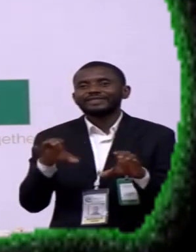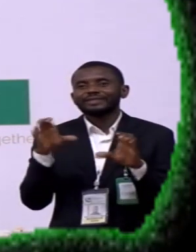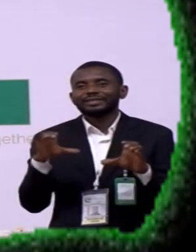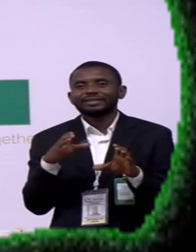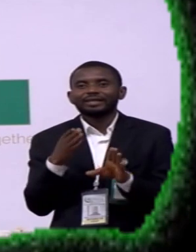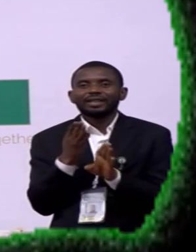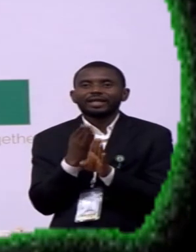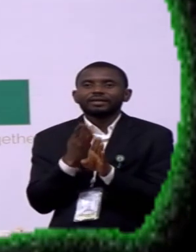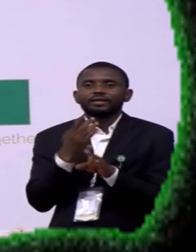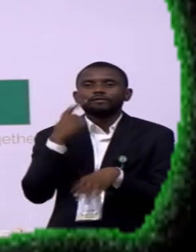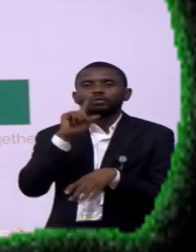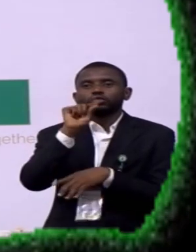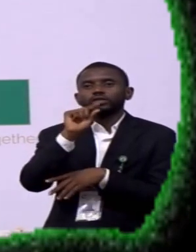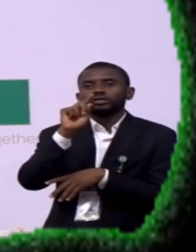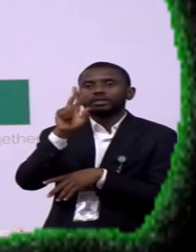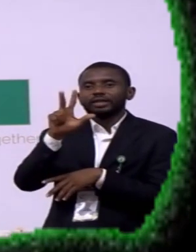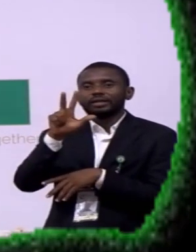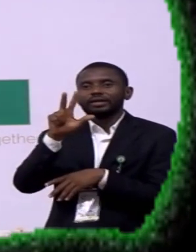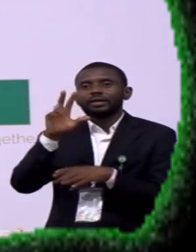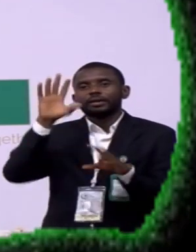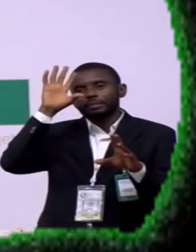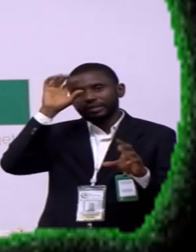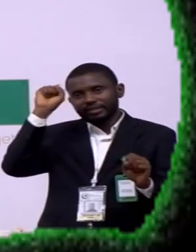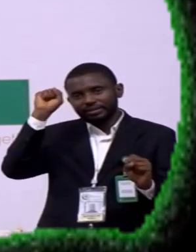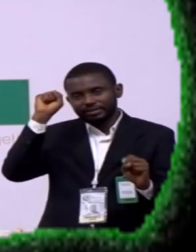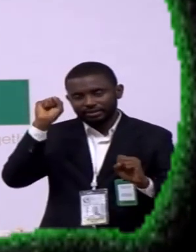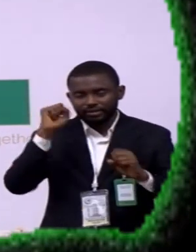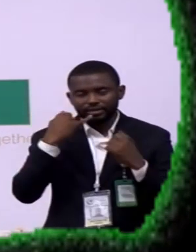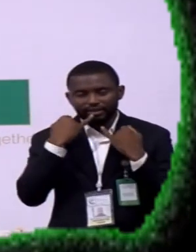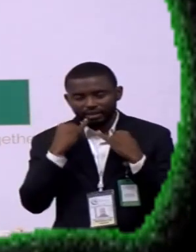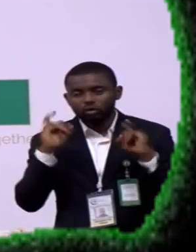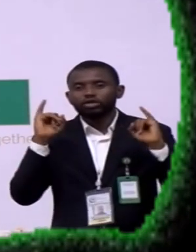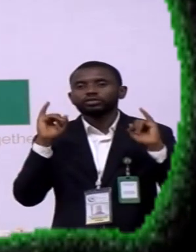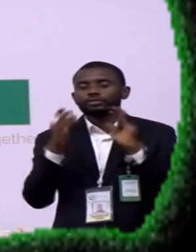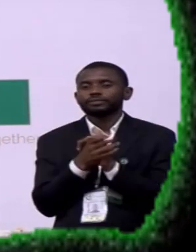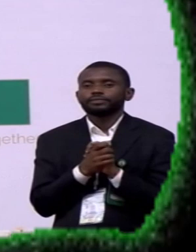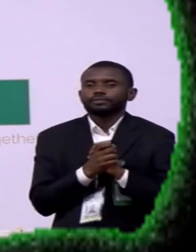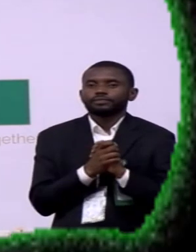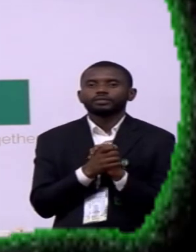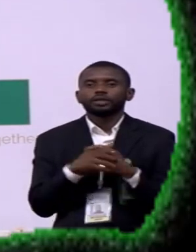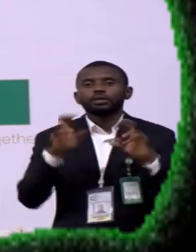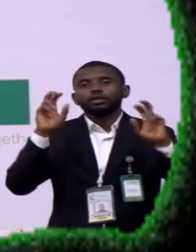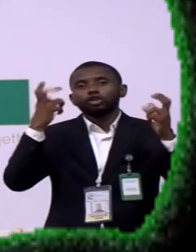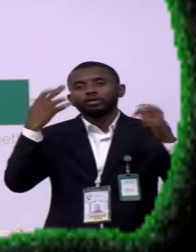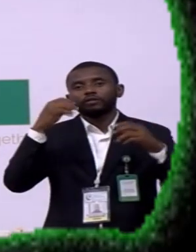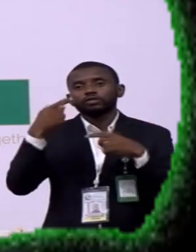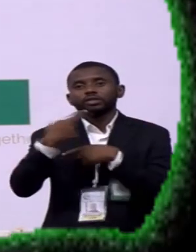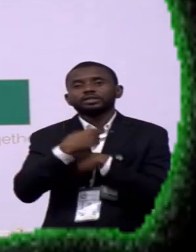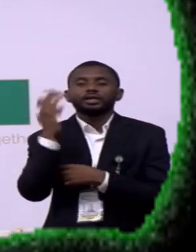for the 2023 presidential inauguration. The topic of today's